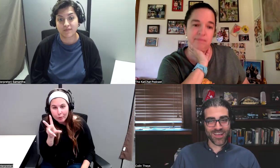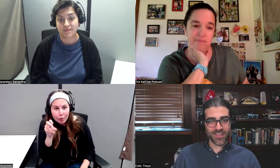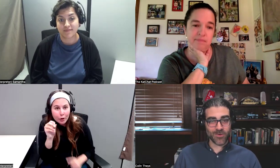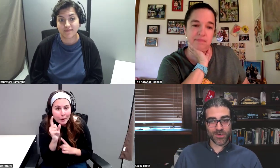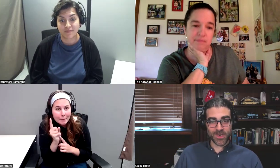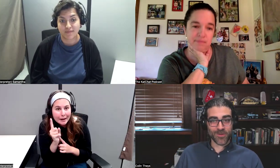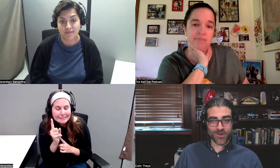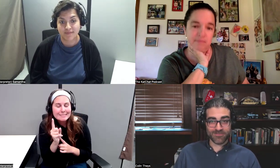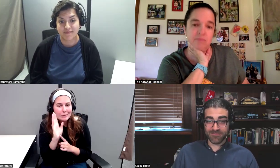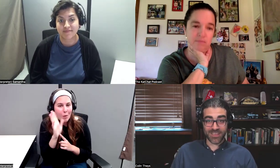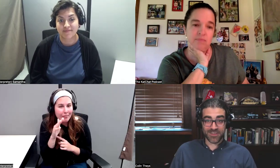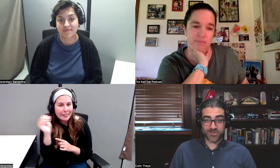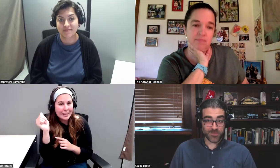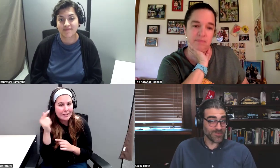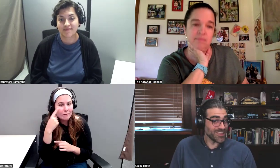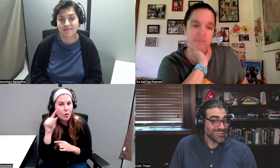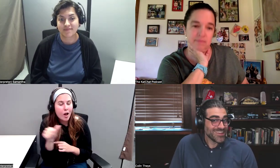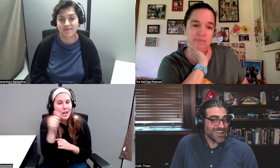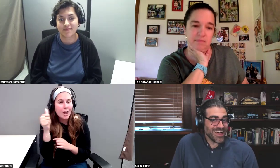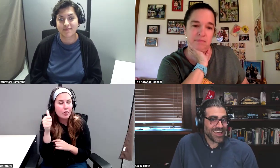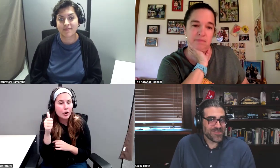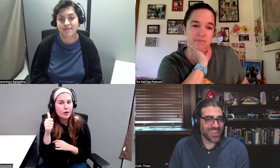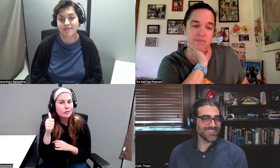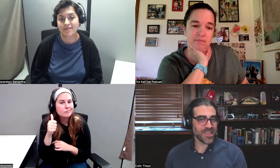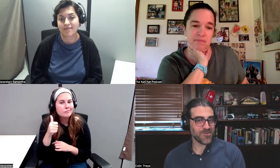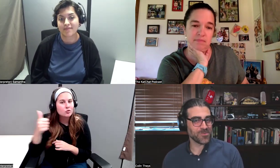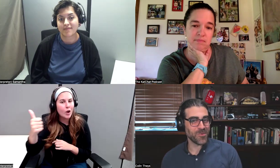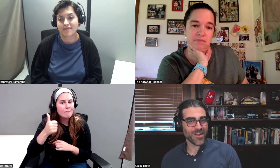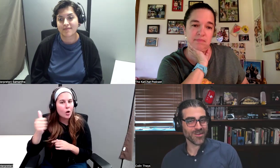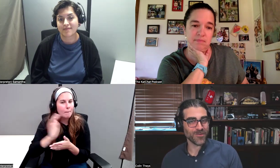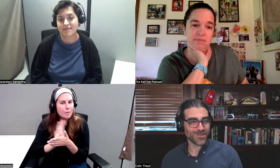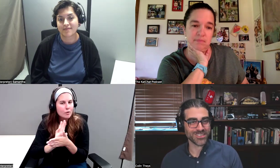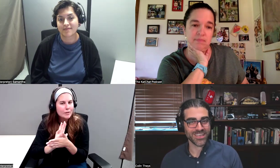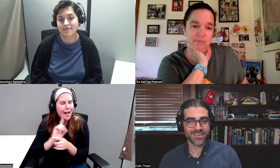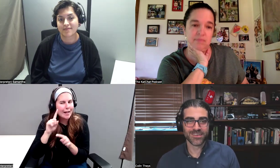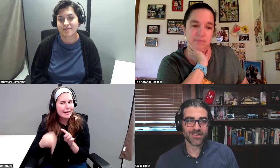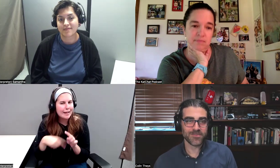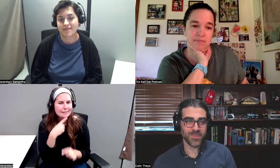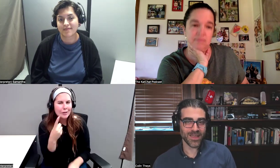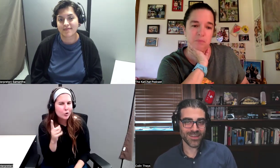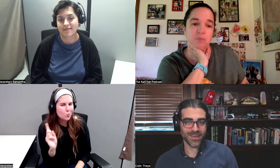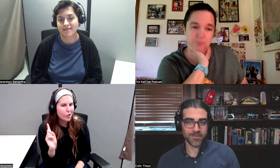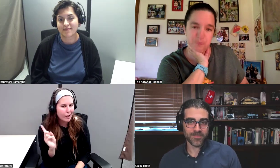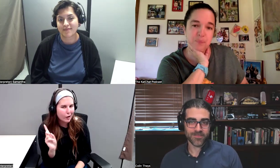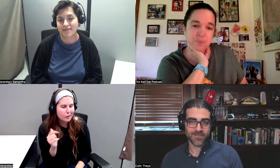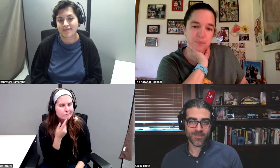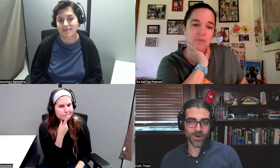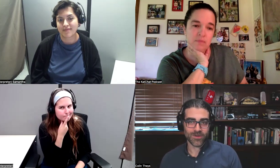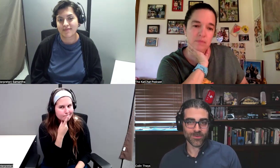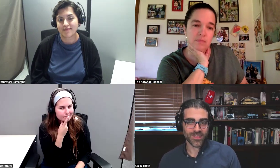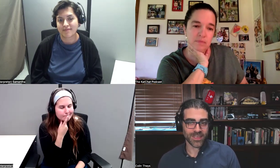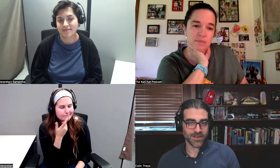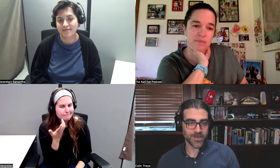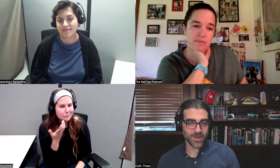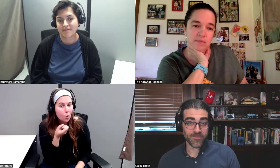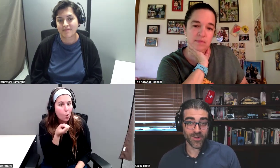to go do another destination movie. I don't think I can say where, unfortunately, but or